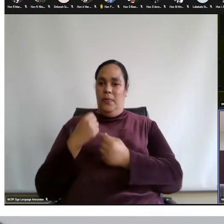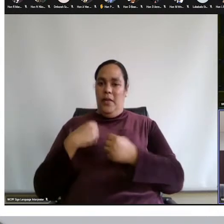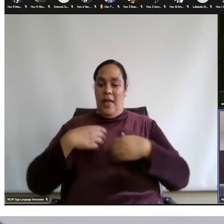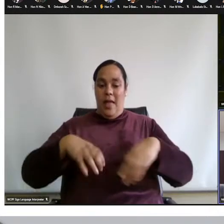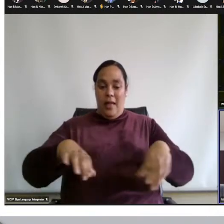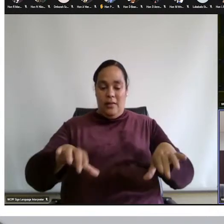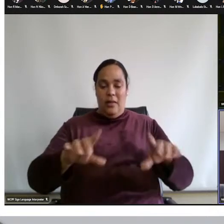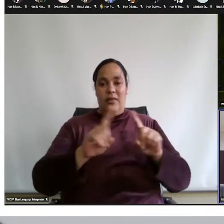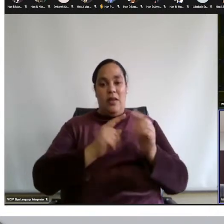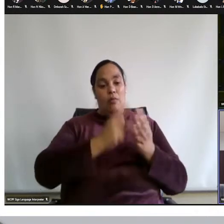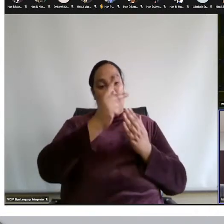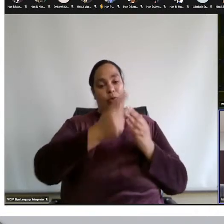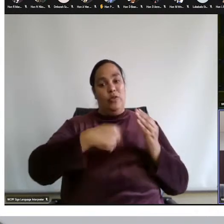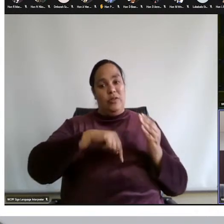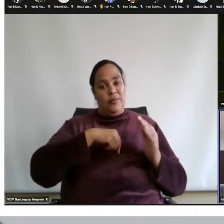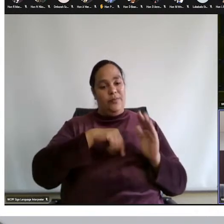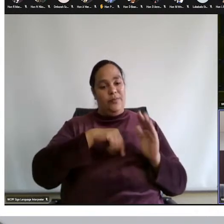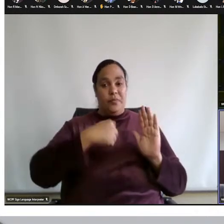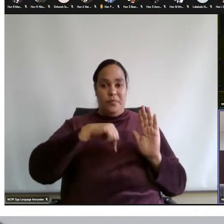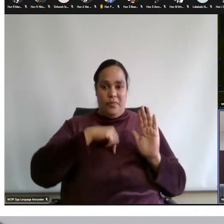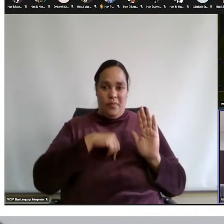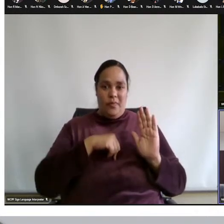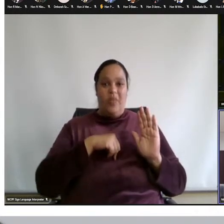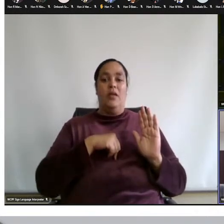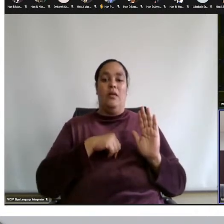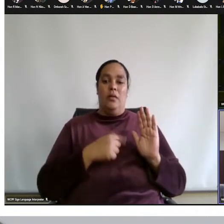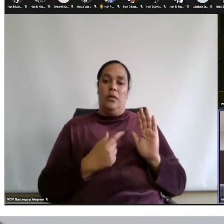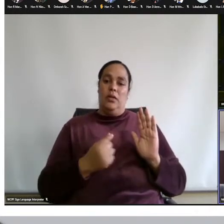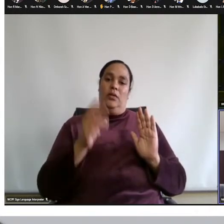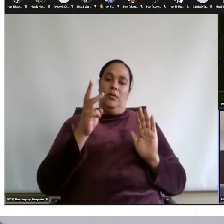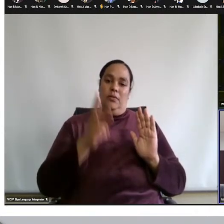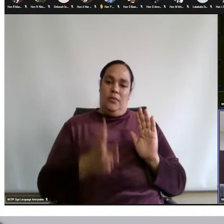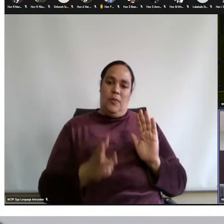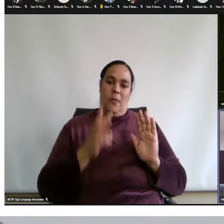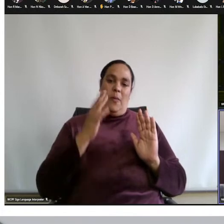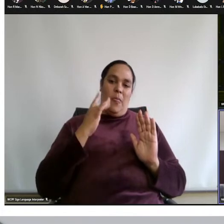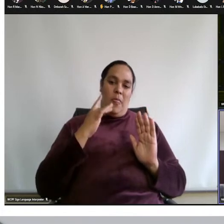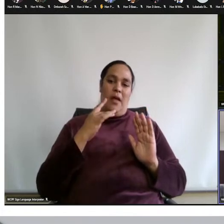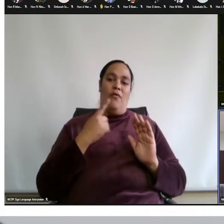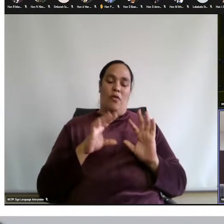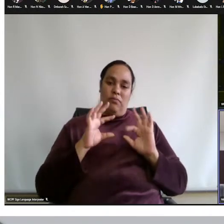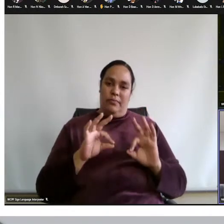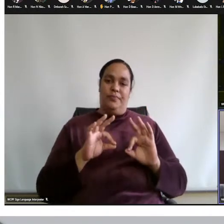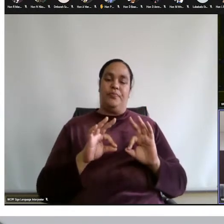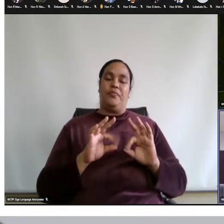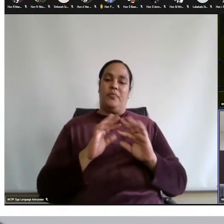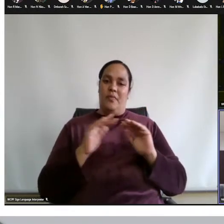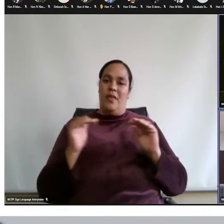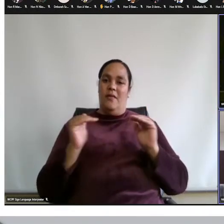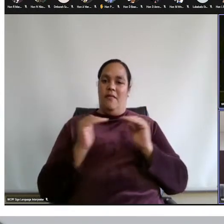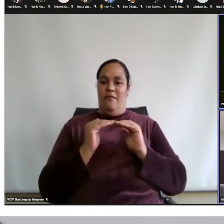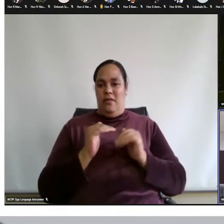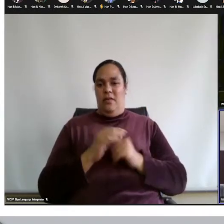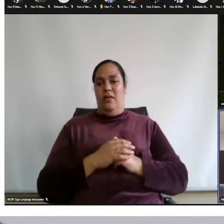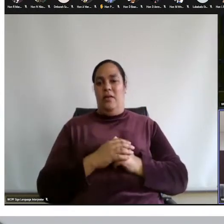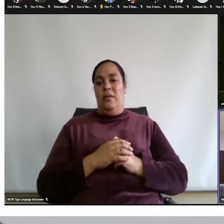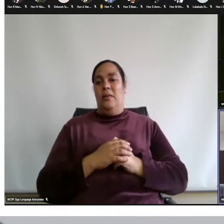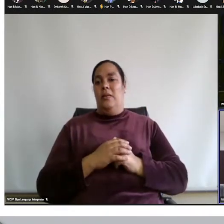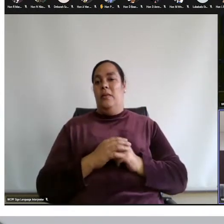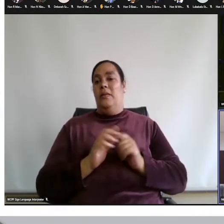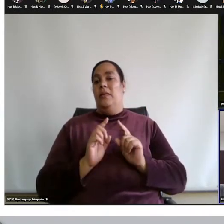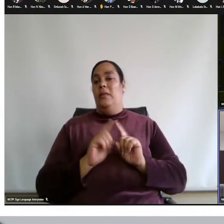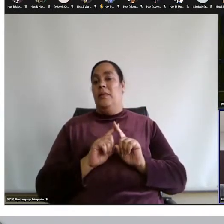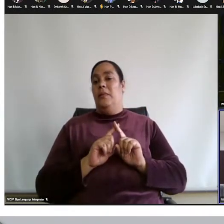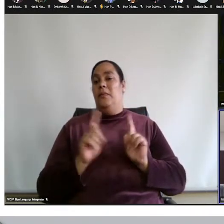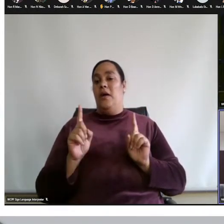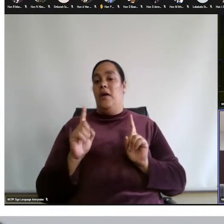ons projekte en ons programme sal voldoen aan die beginsels van billikheid en redelikheid. But since